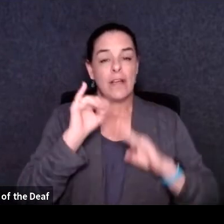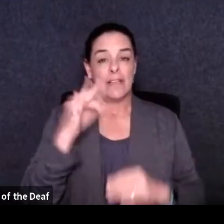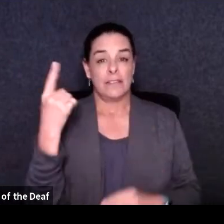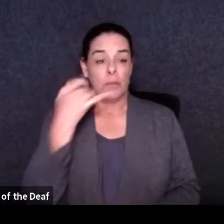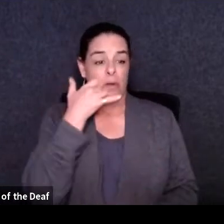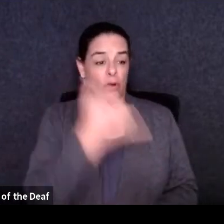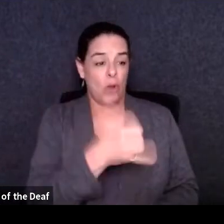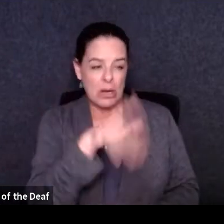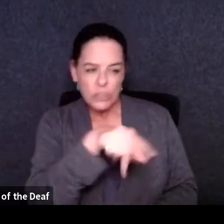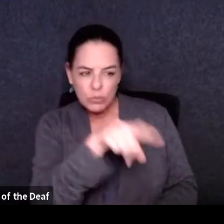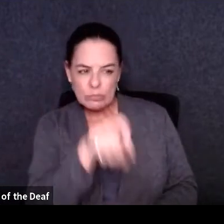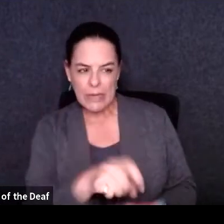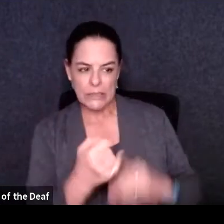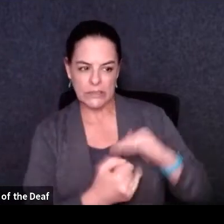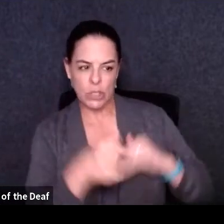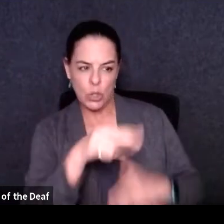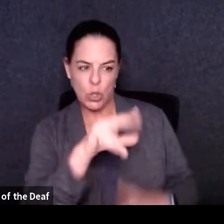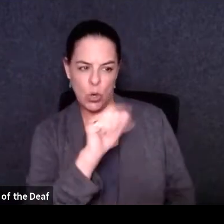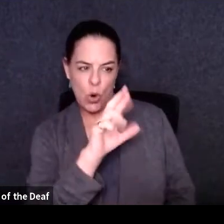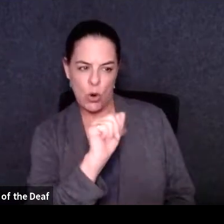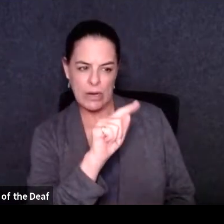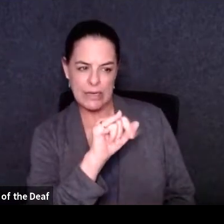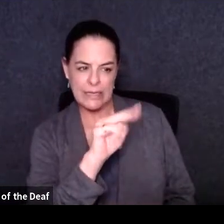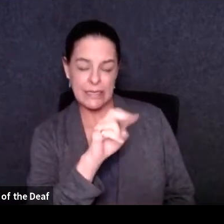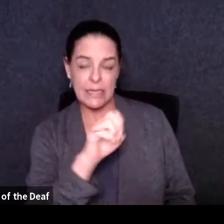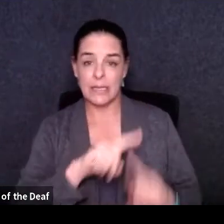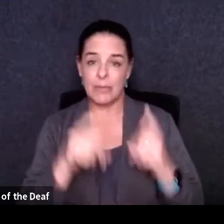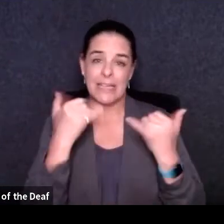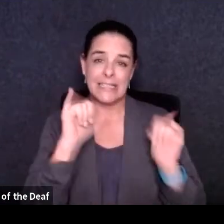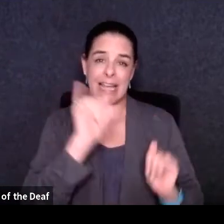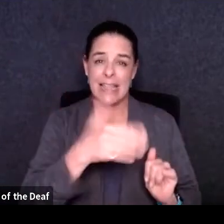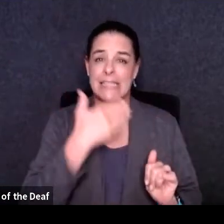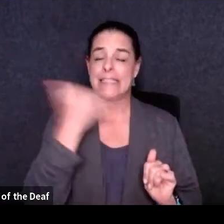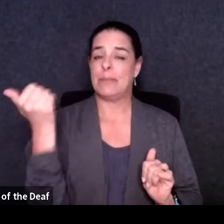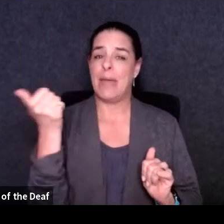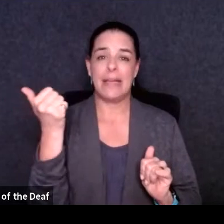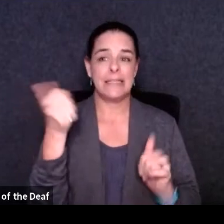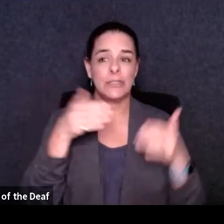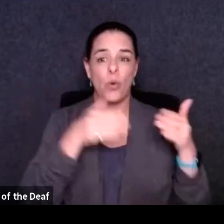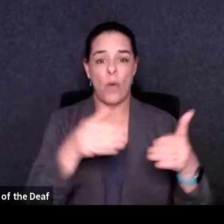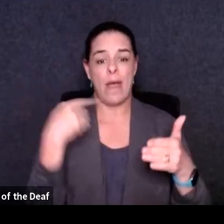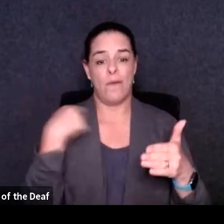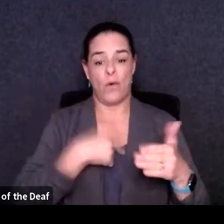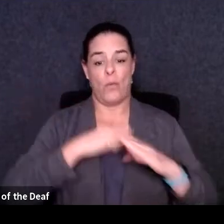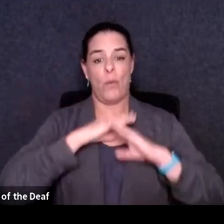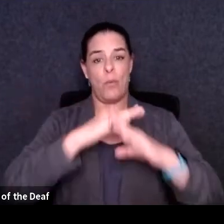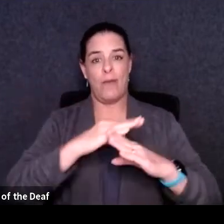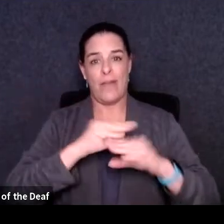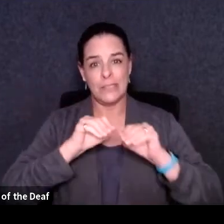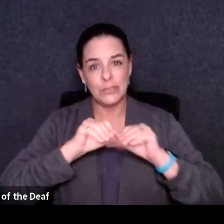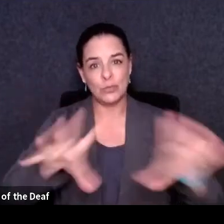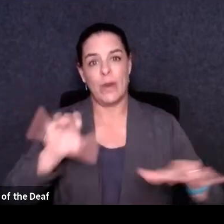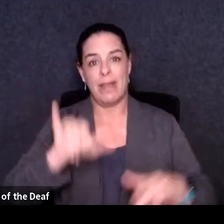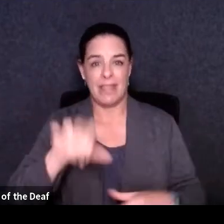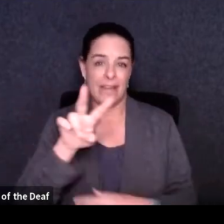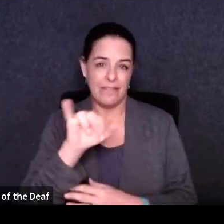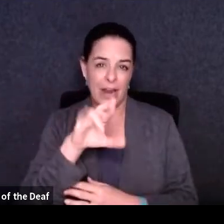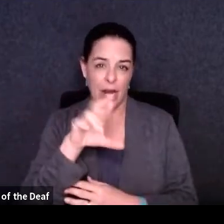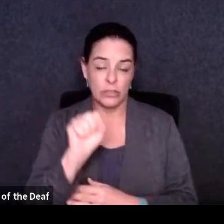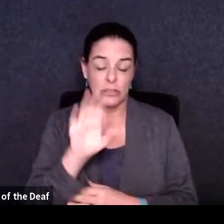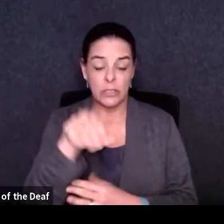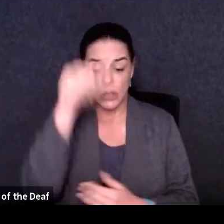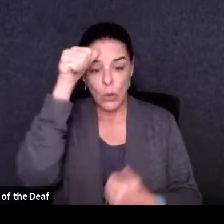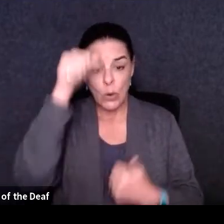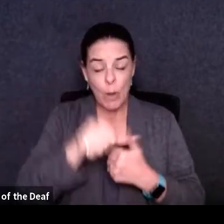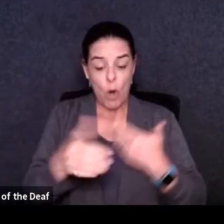but it is still the best tool that we have to prevent the further spread of this virus. As a reminder, close contacts